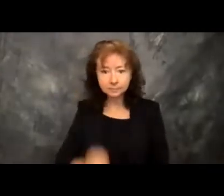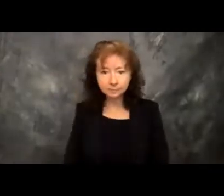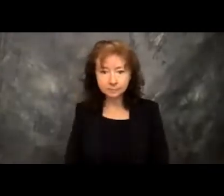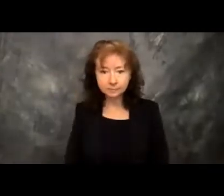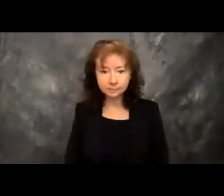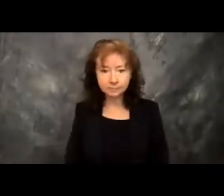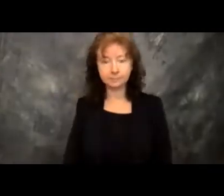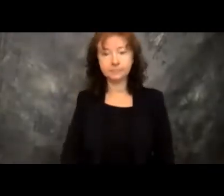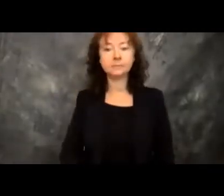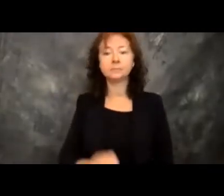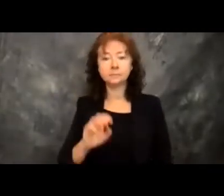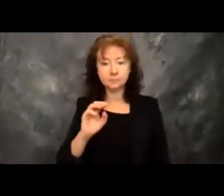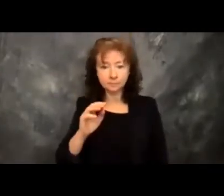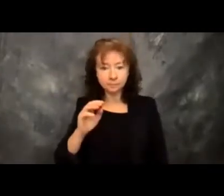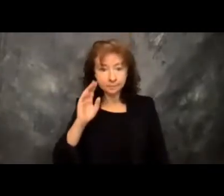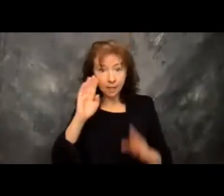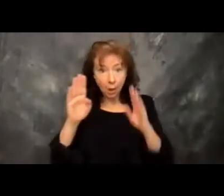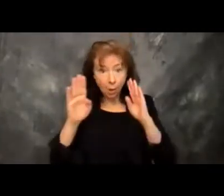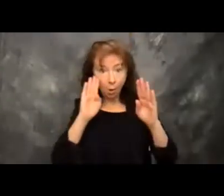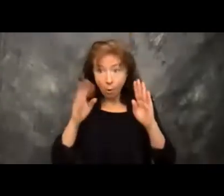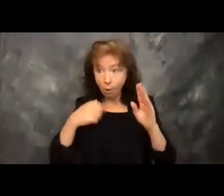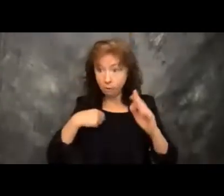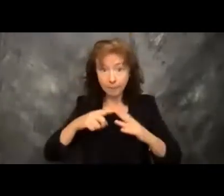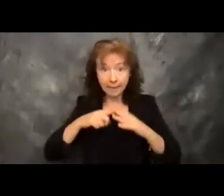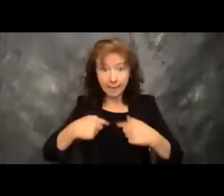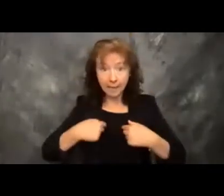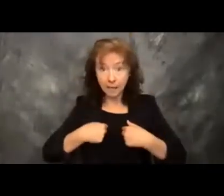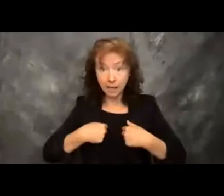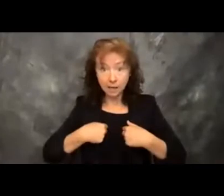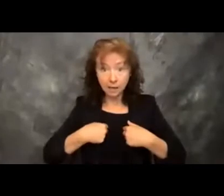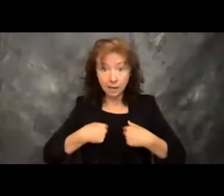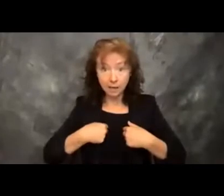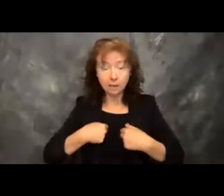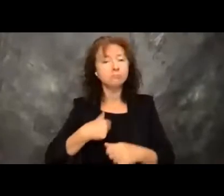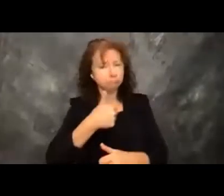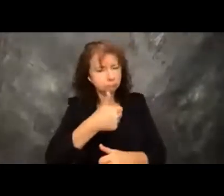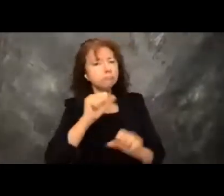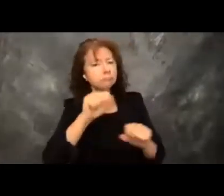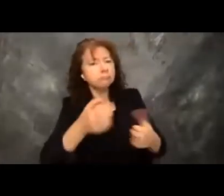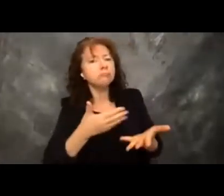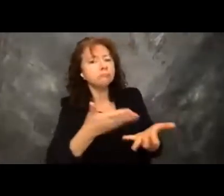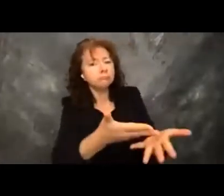Hello, may I begin? Yes, please, Mariam.